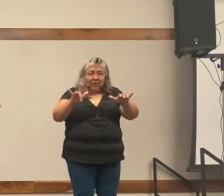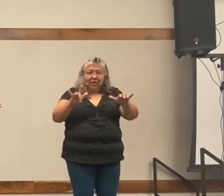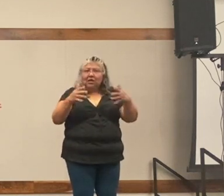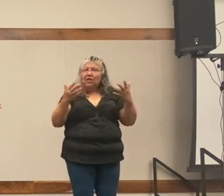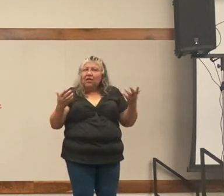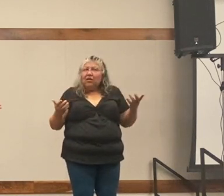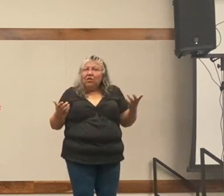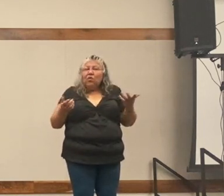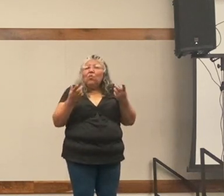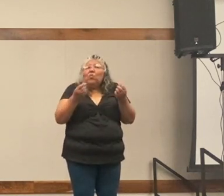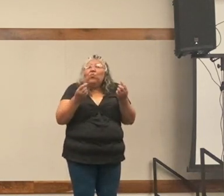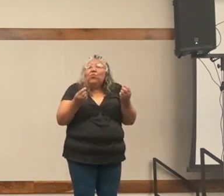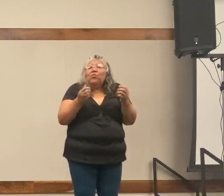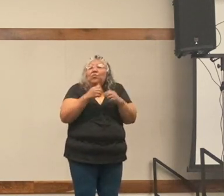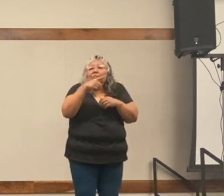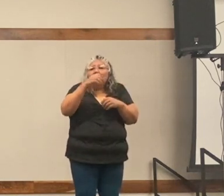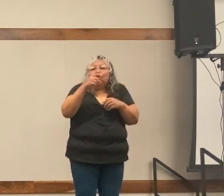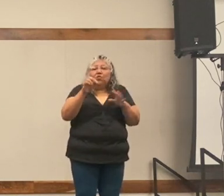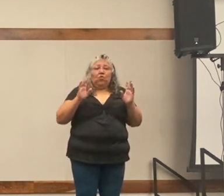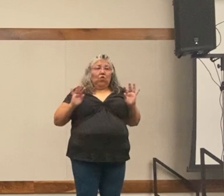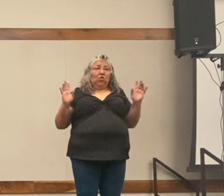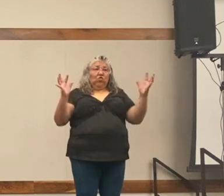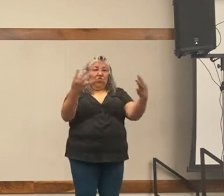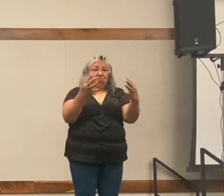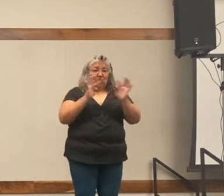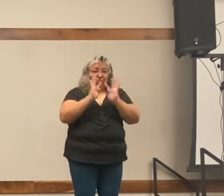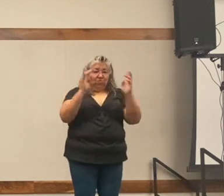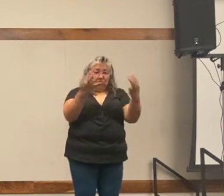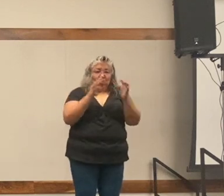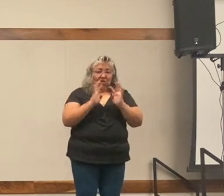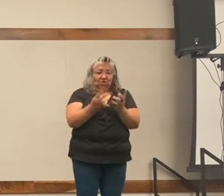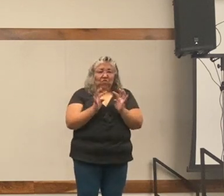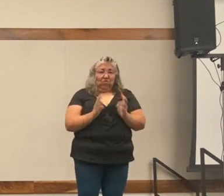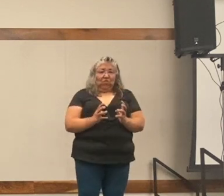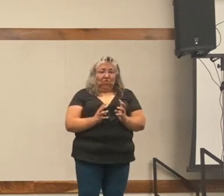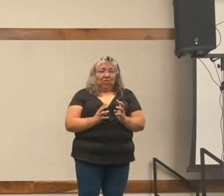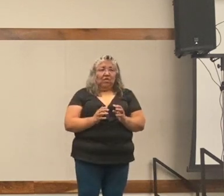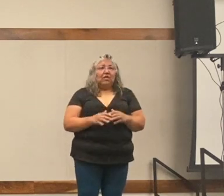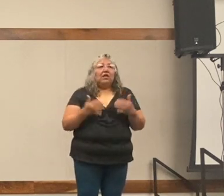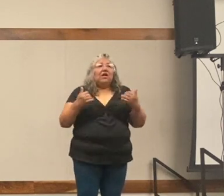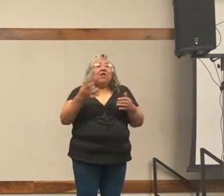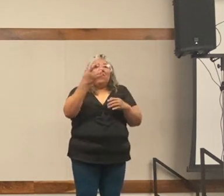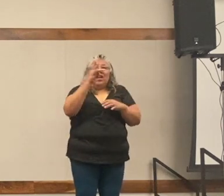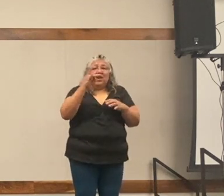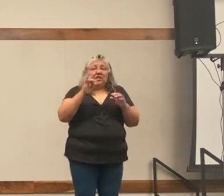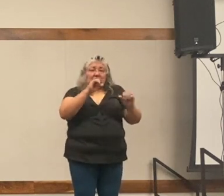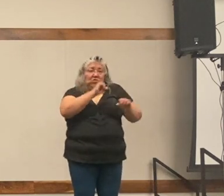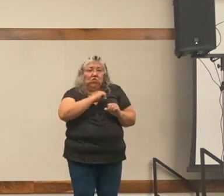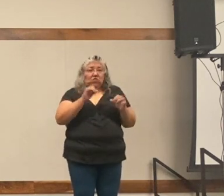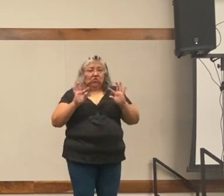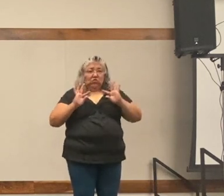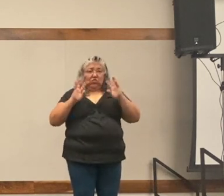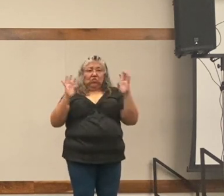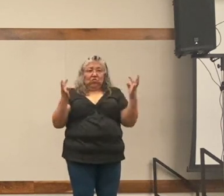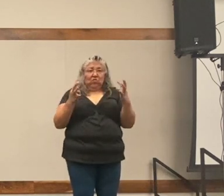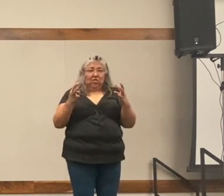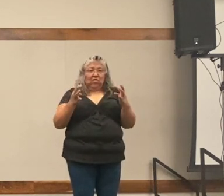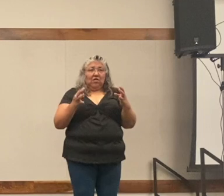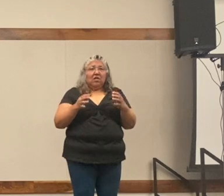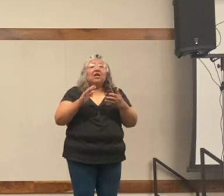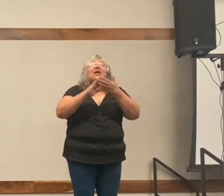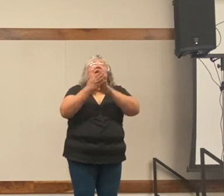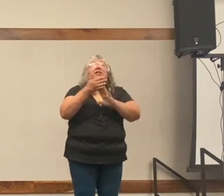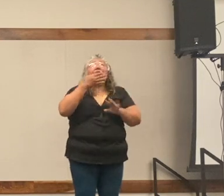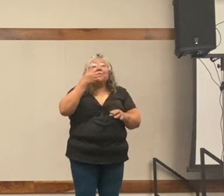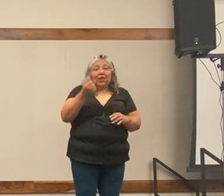going to happen to Peter? We're going to surround him. 18 soldiers are surrounded there. Wait, it gets